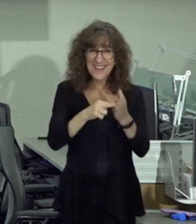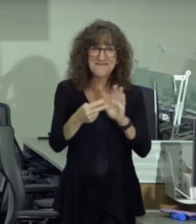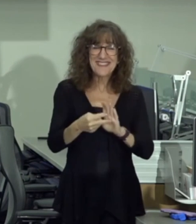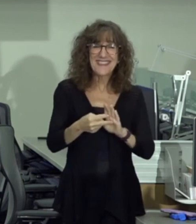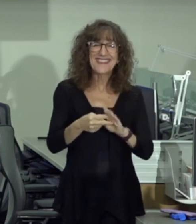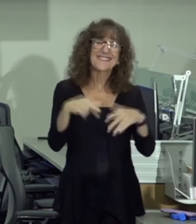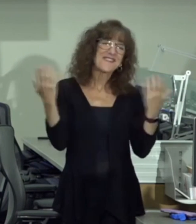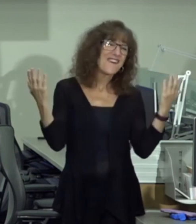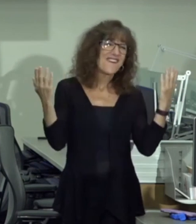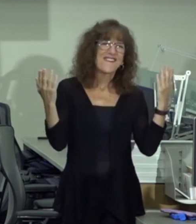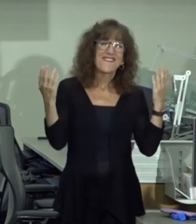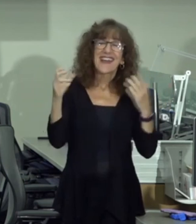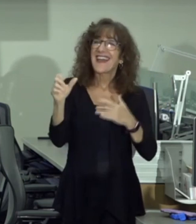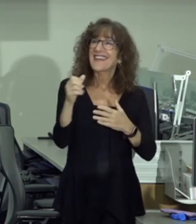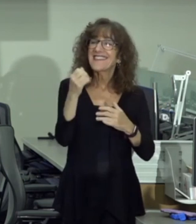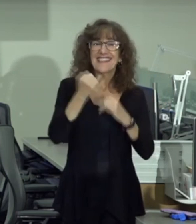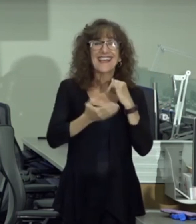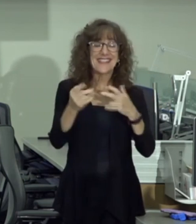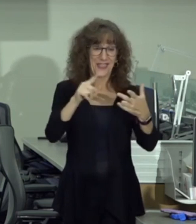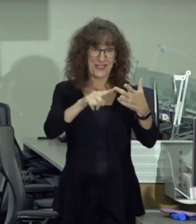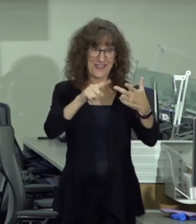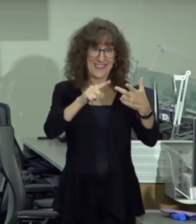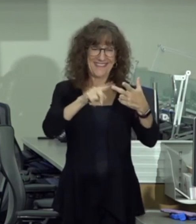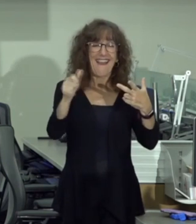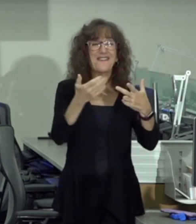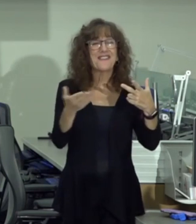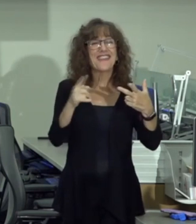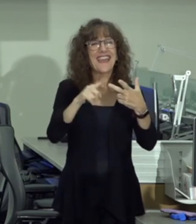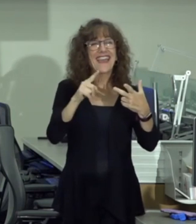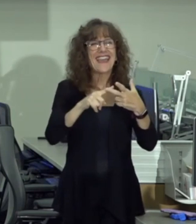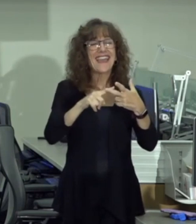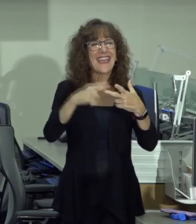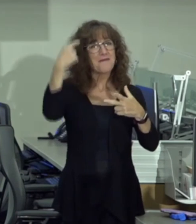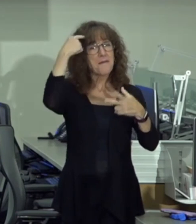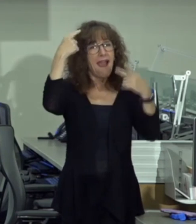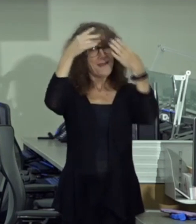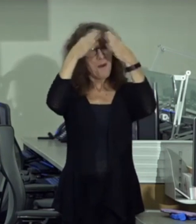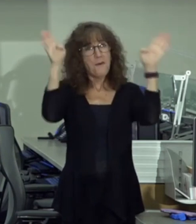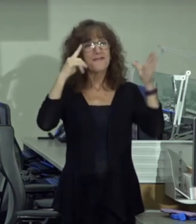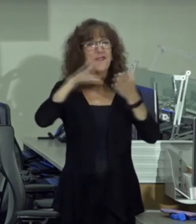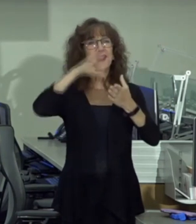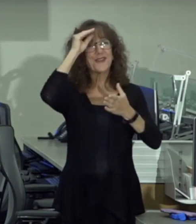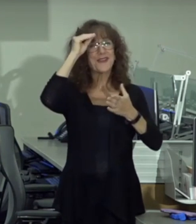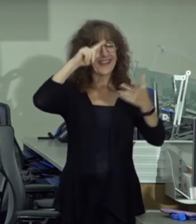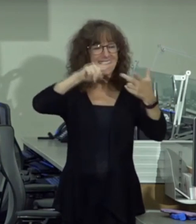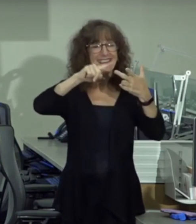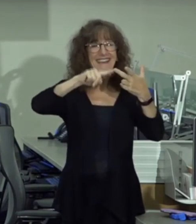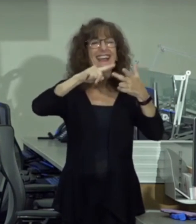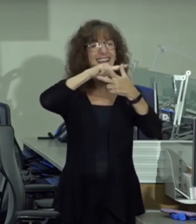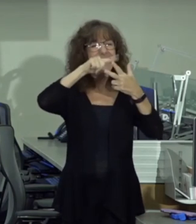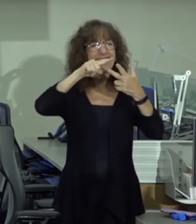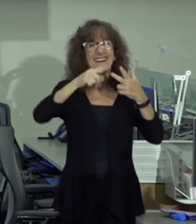that's and the other last thing I told you was 3 things. The other thing is that keep your mind open for learning. And that was the 3 things